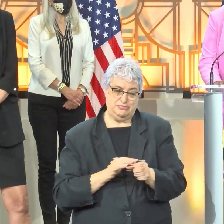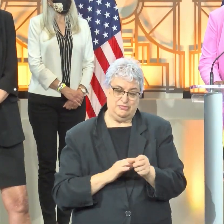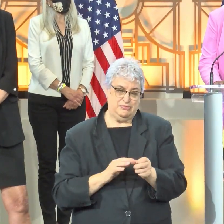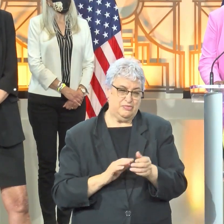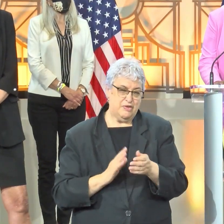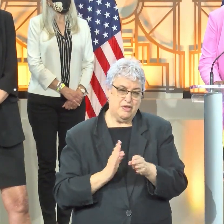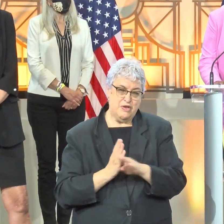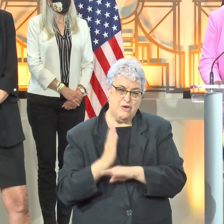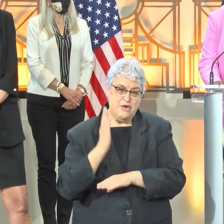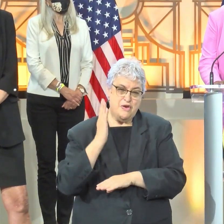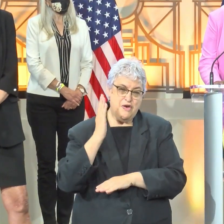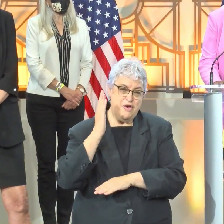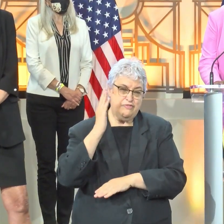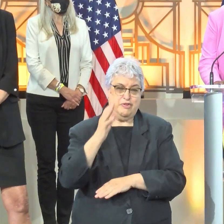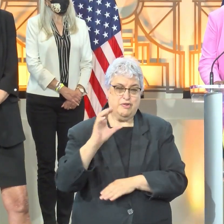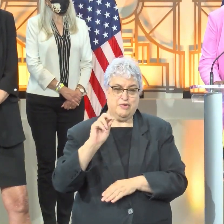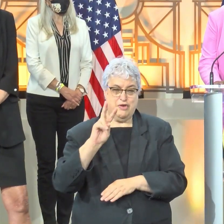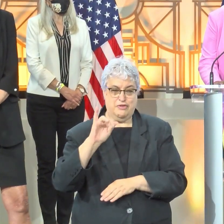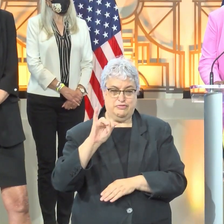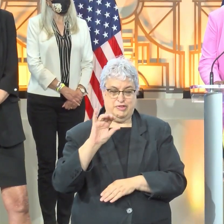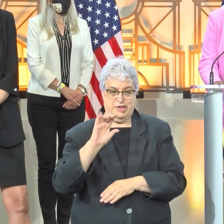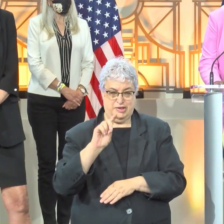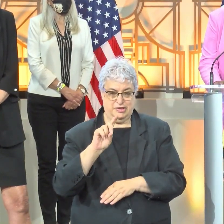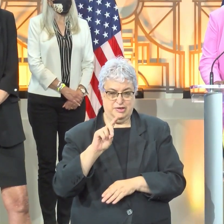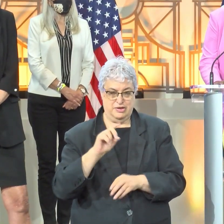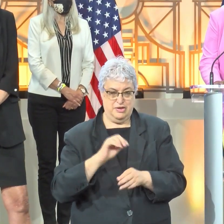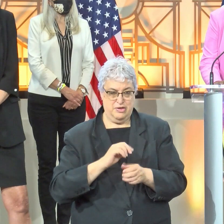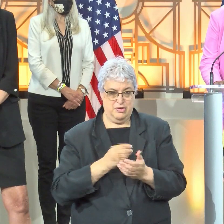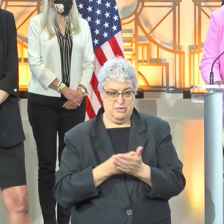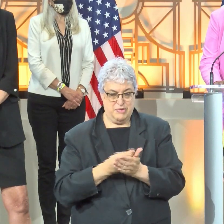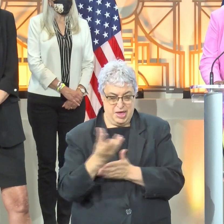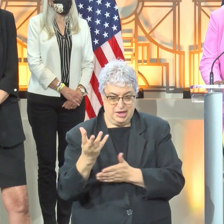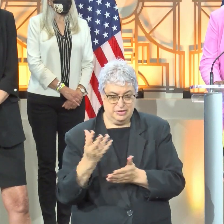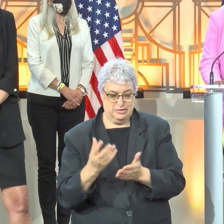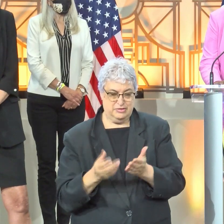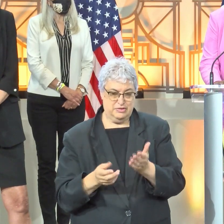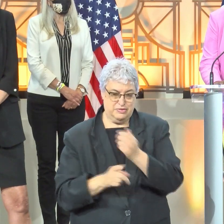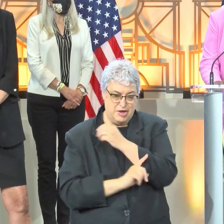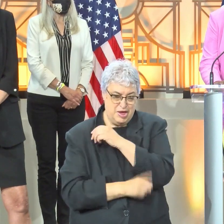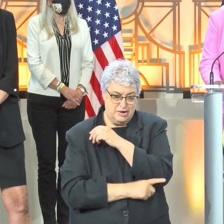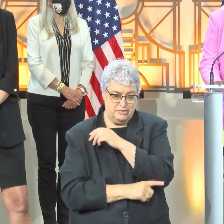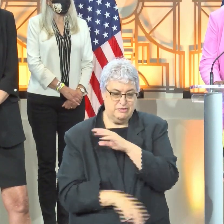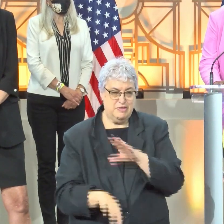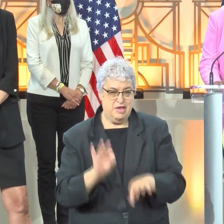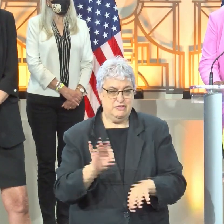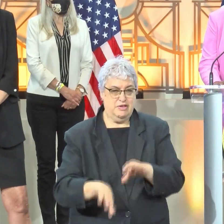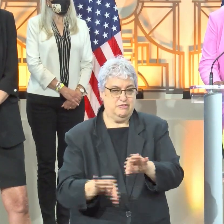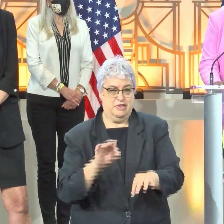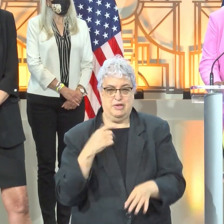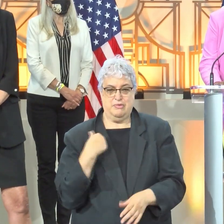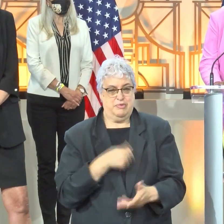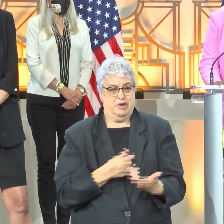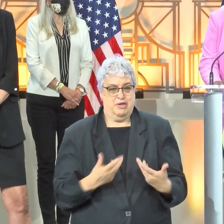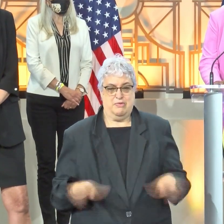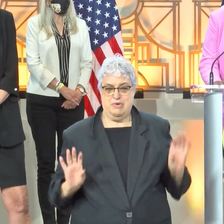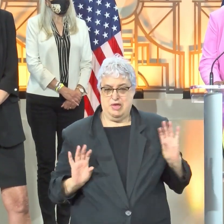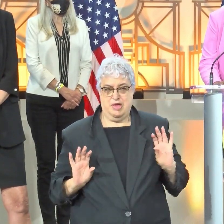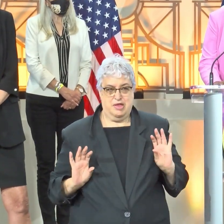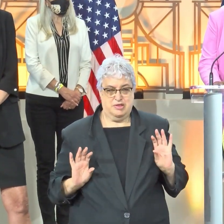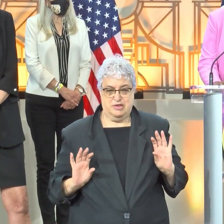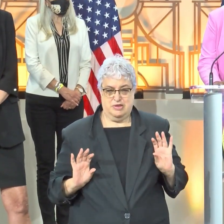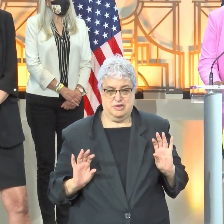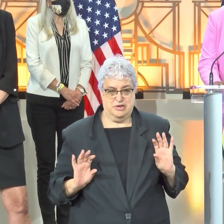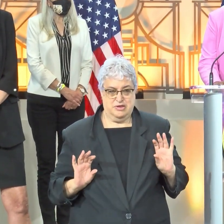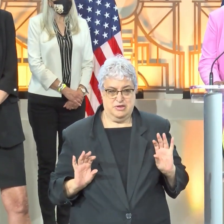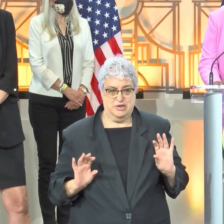of COVID waste, as it's being called around the state and the nation, is being found in places we don't want it in our